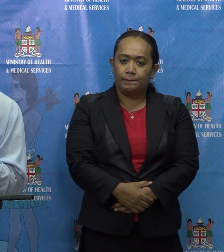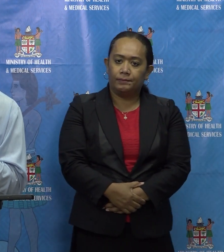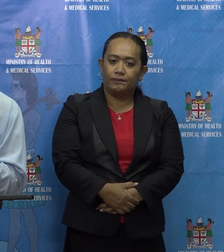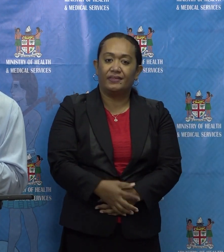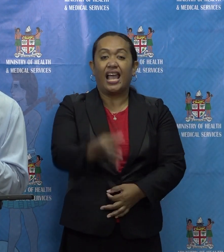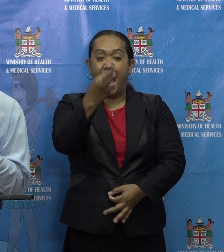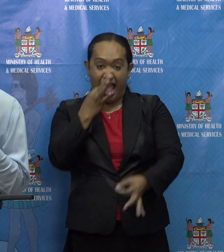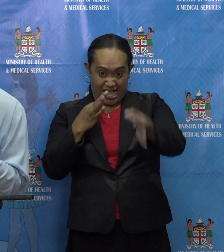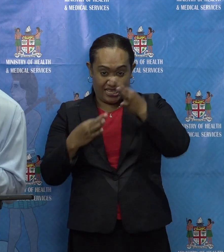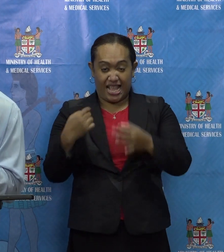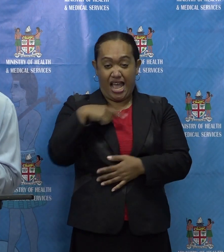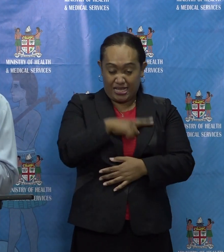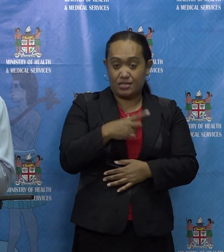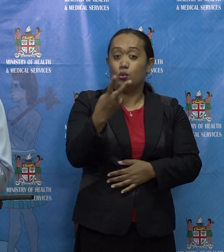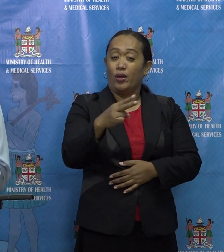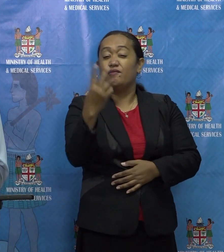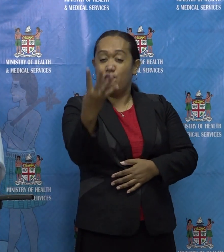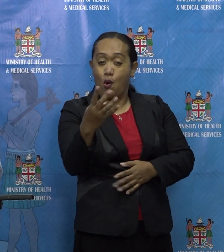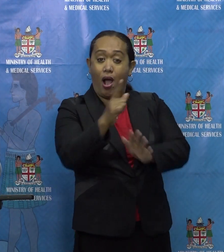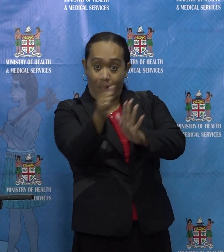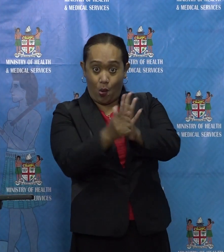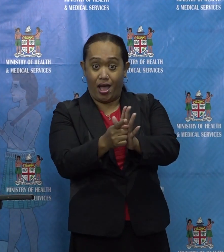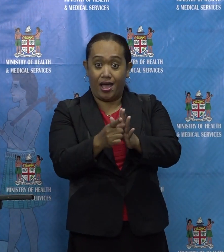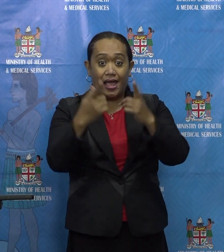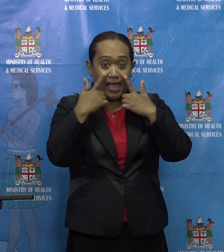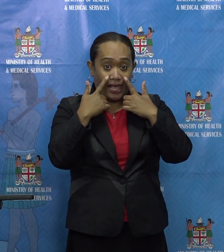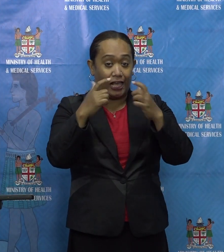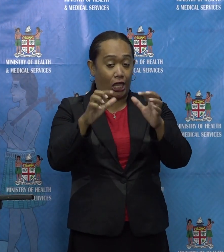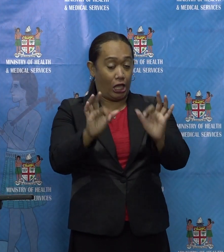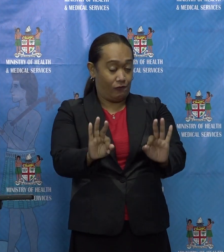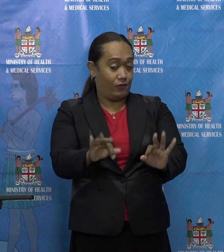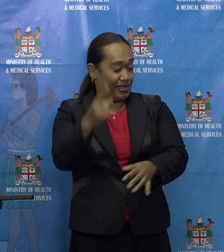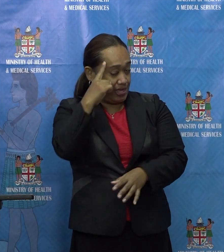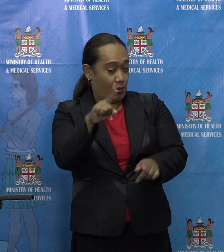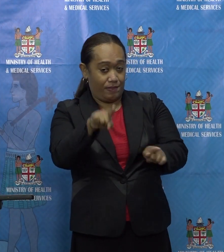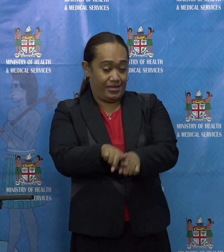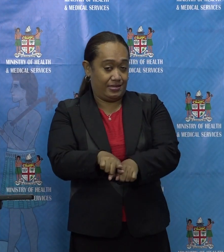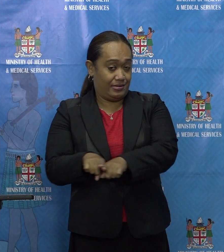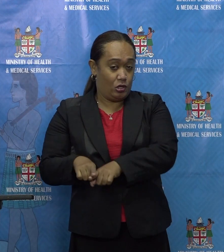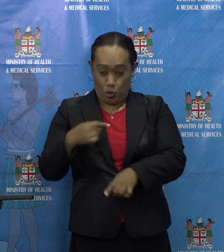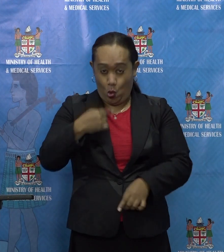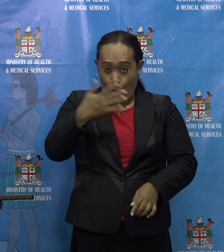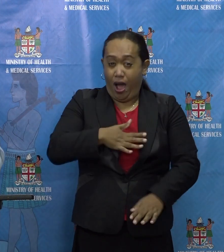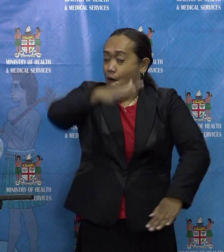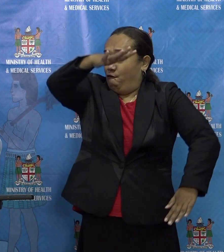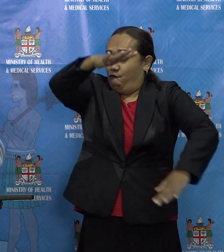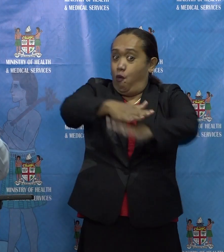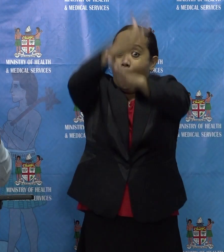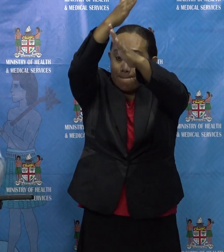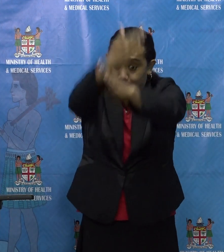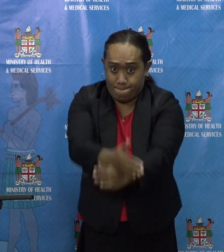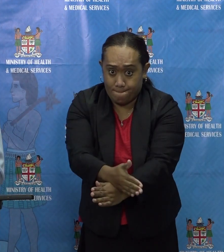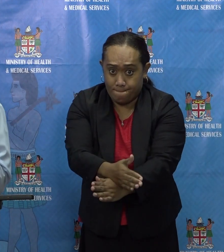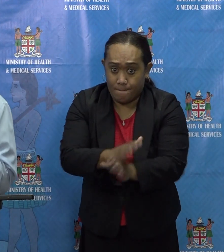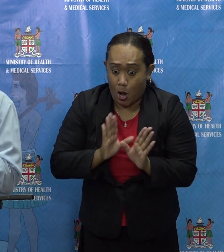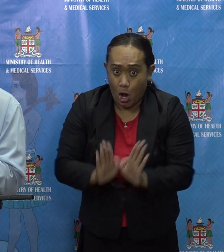Asking us to do a 24-hour curfew. That's the question you're asking, yeah? Whether we should lock down and get everywhere in Fiji